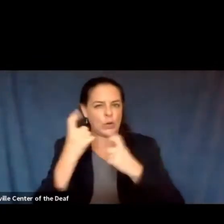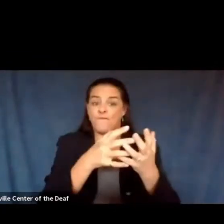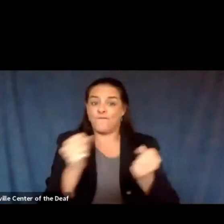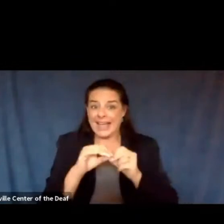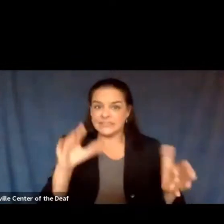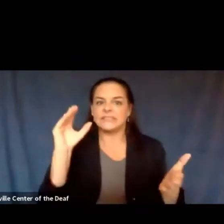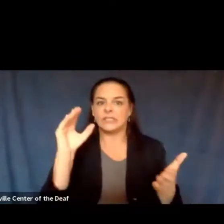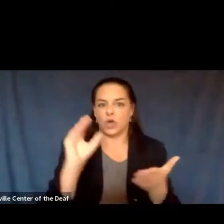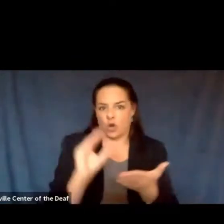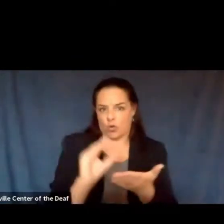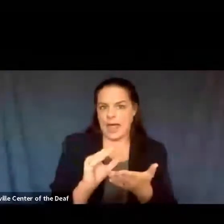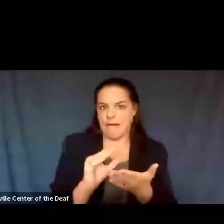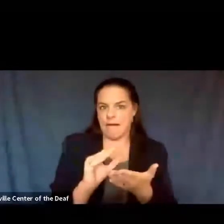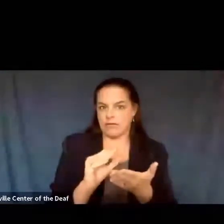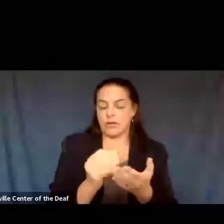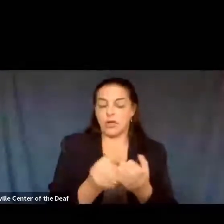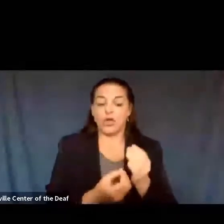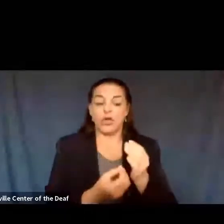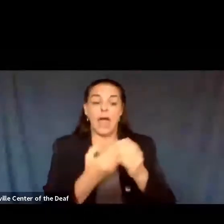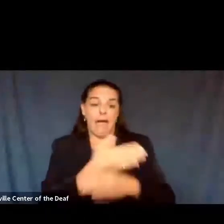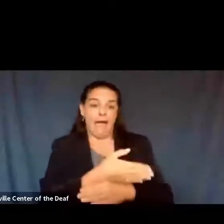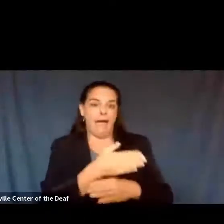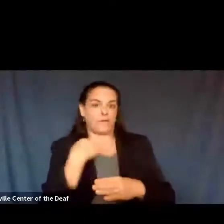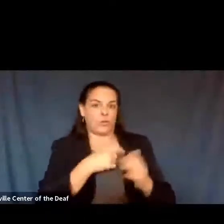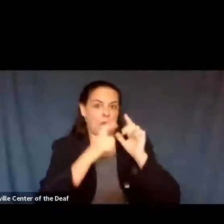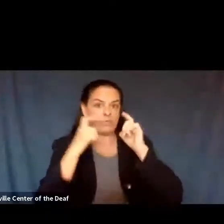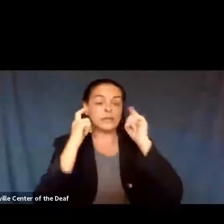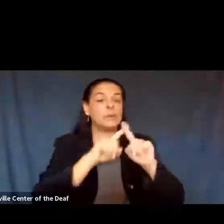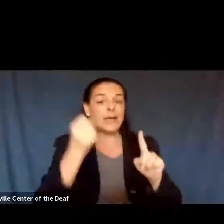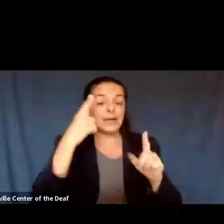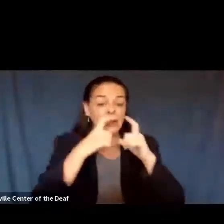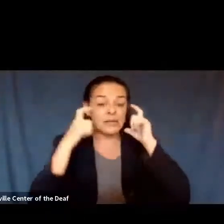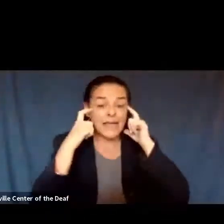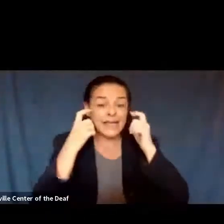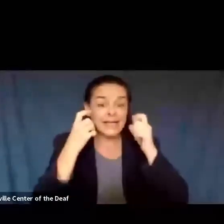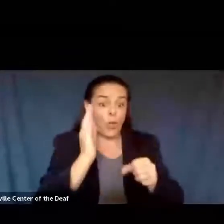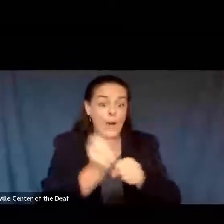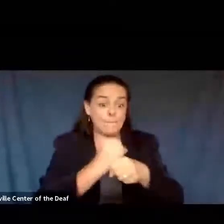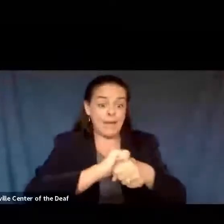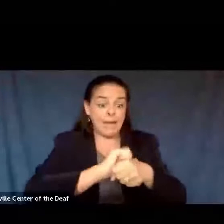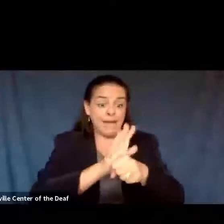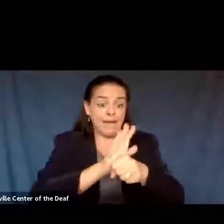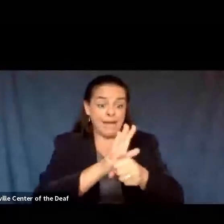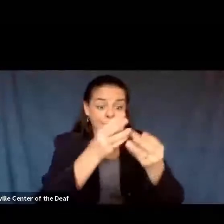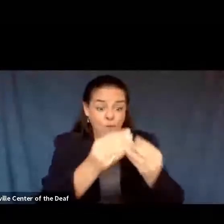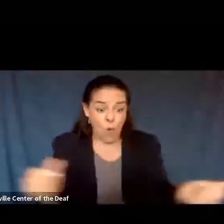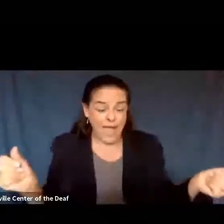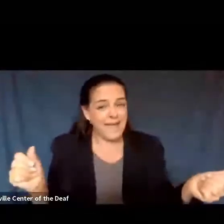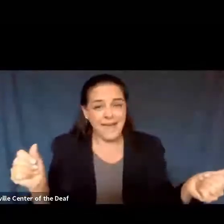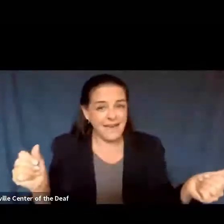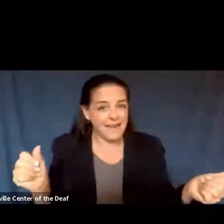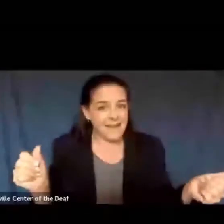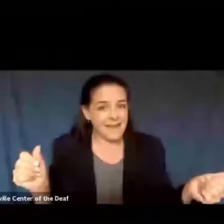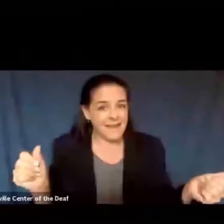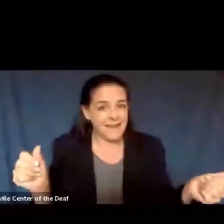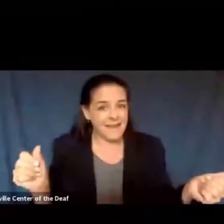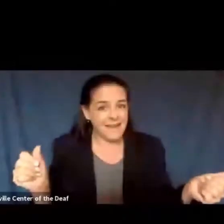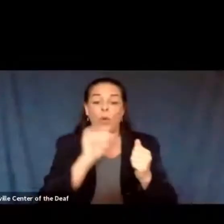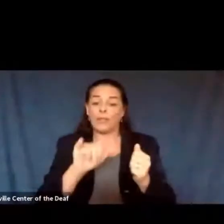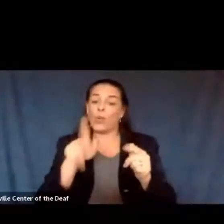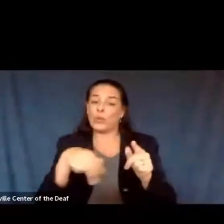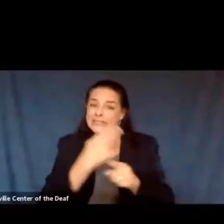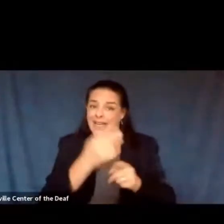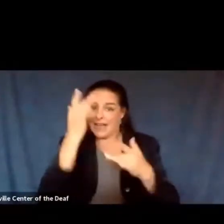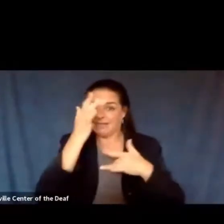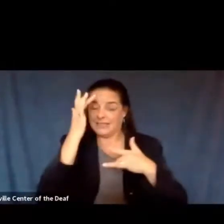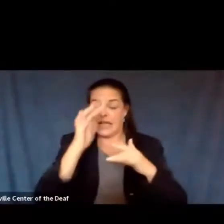did go down, the rate of growth after the mask mandate, but the mask doesn't make the disease go away altogether. So with infectious